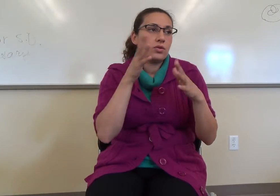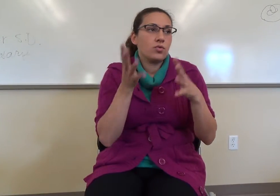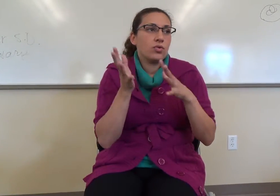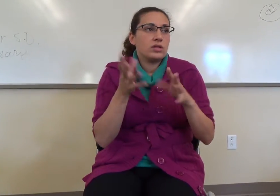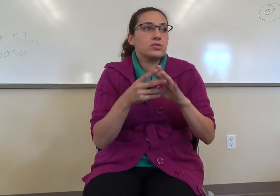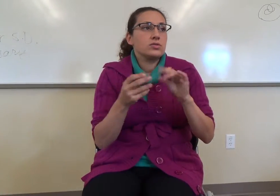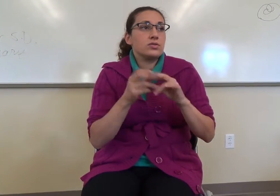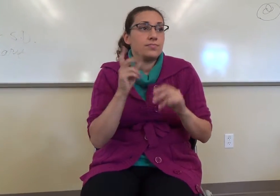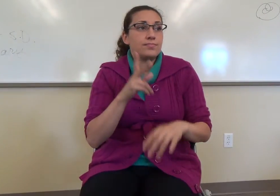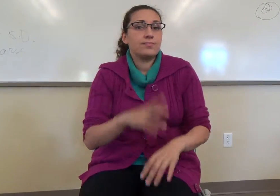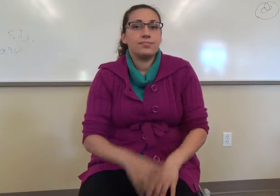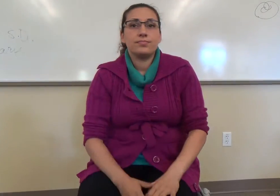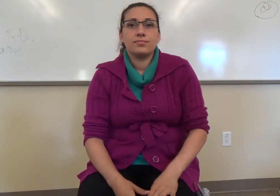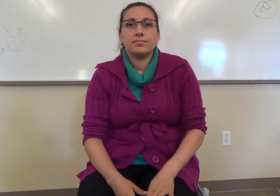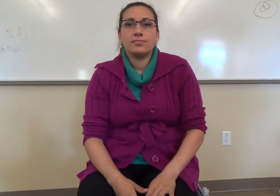on to some of the end ones.